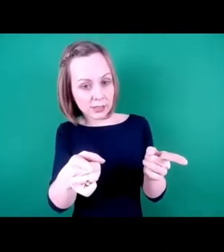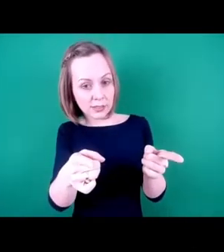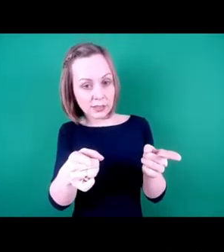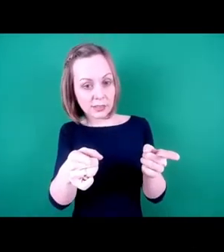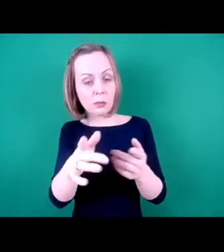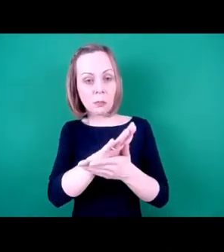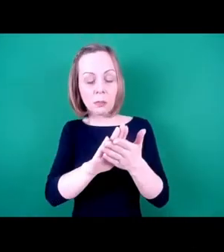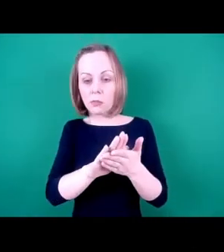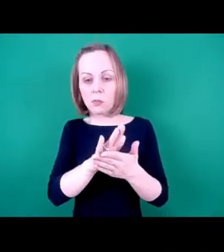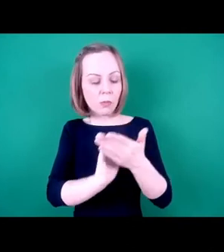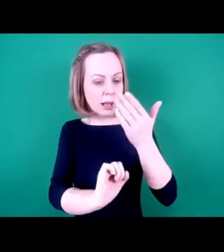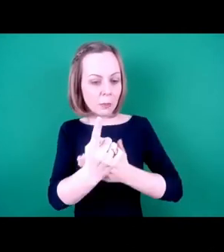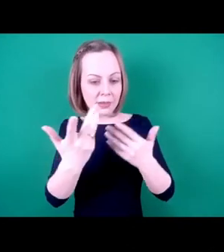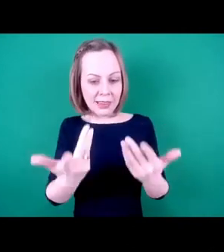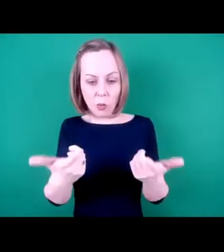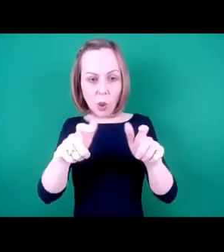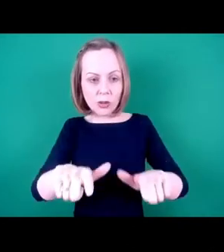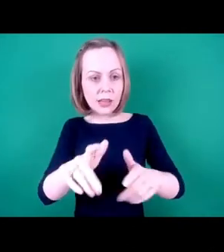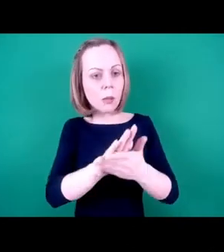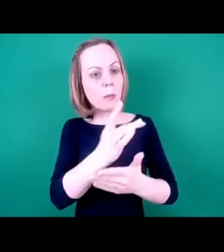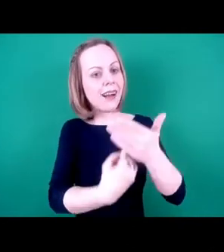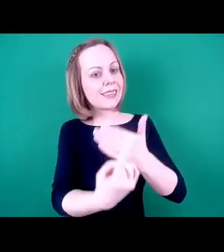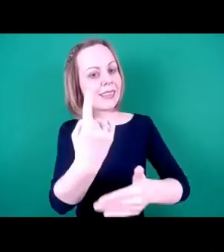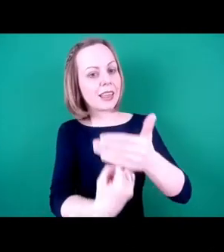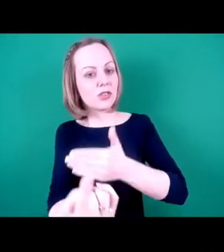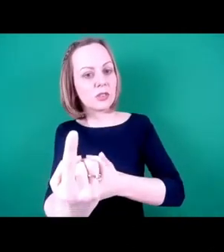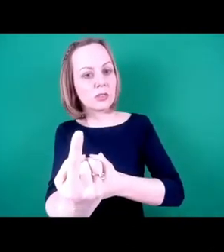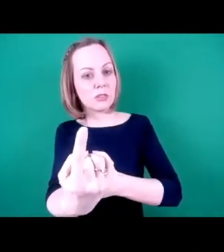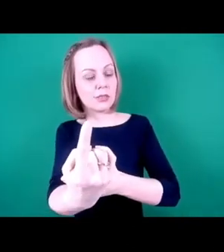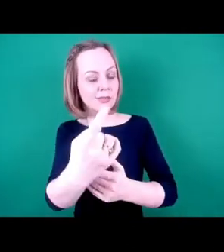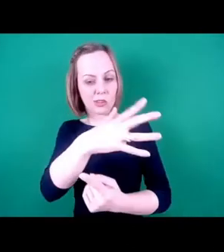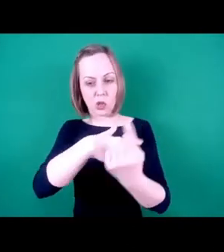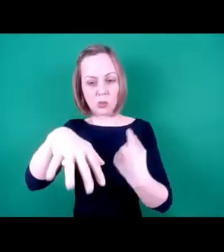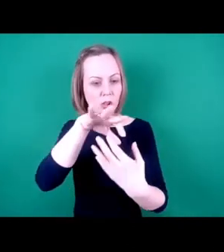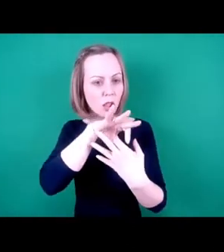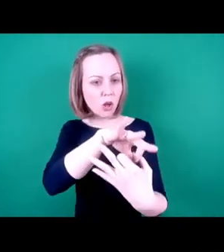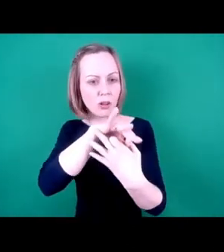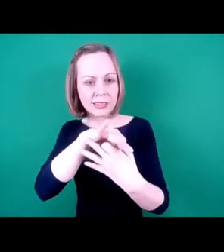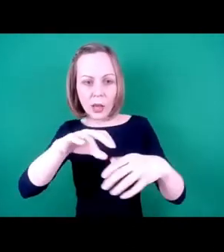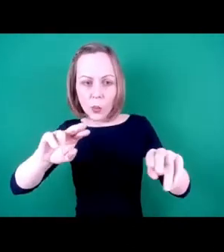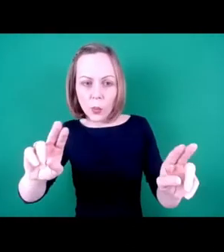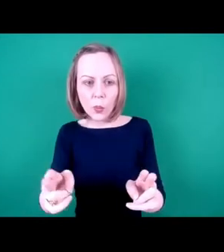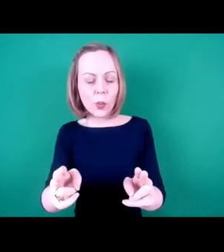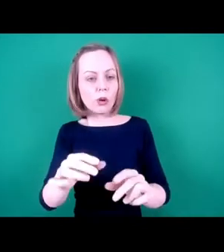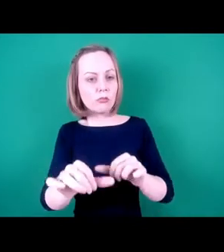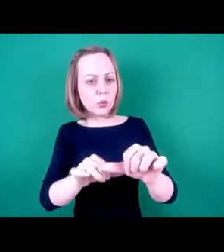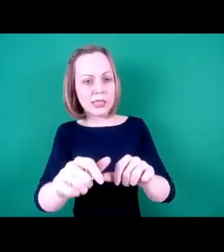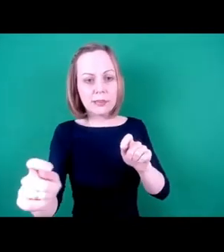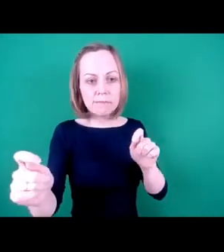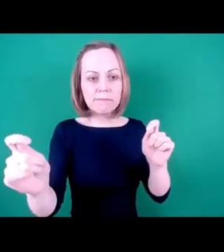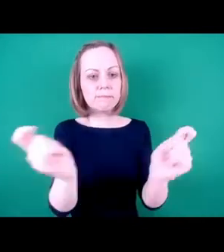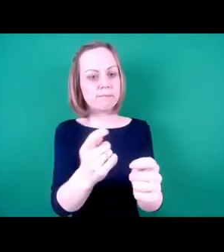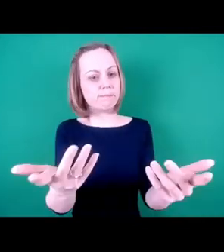isolation for many and a reduction in social contact and routines, and this has been really acute.